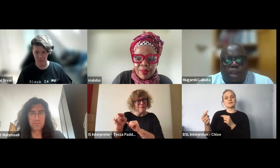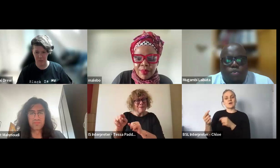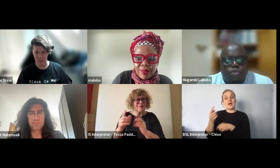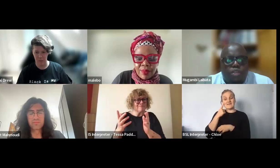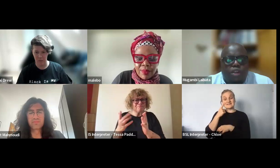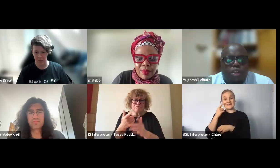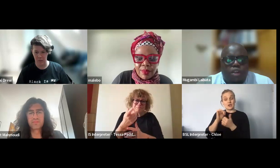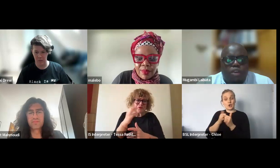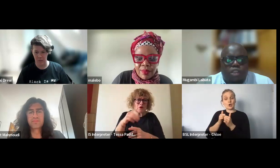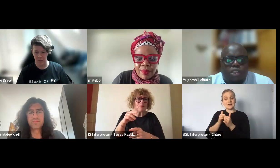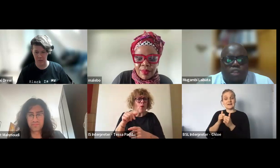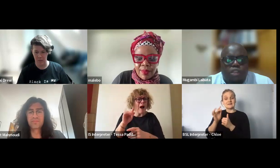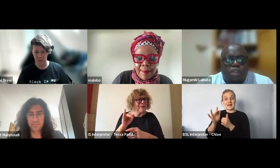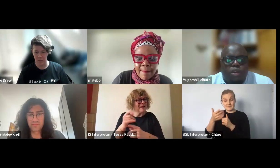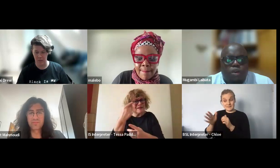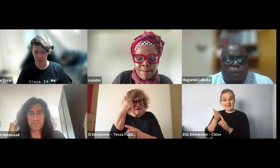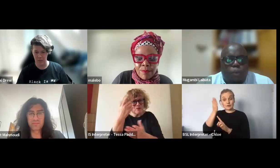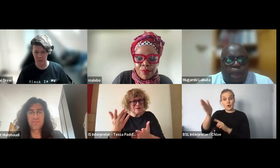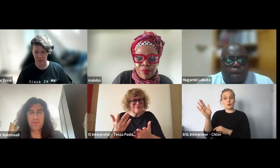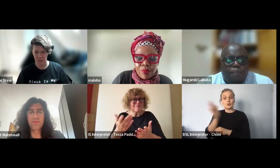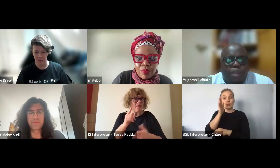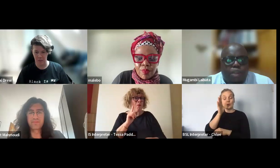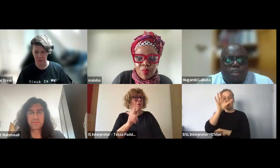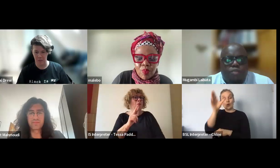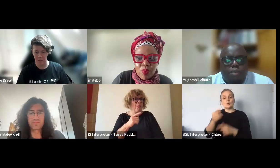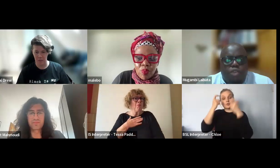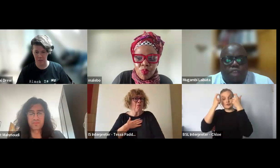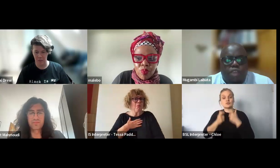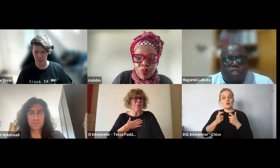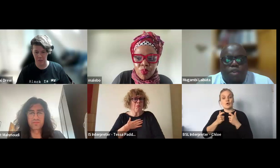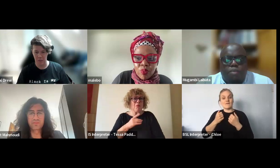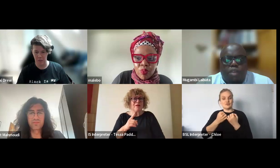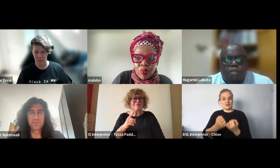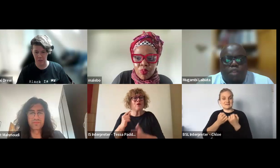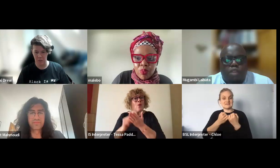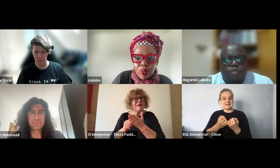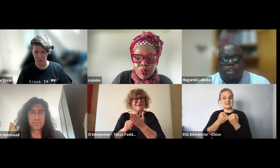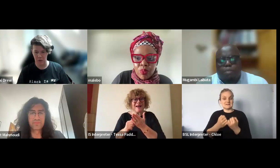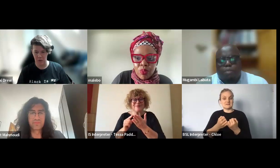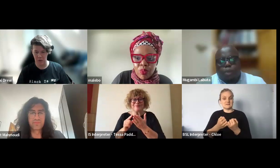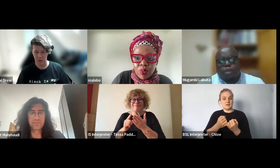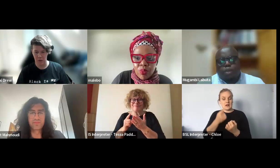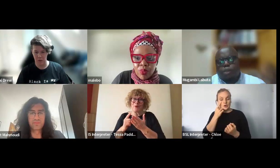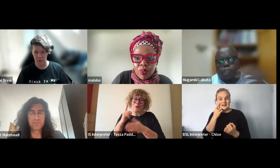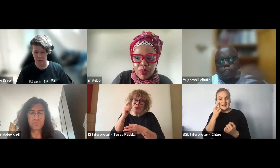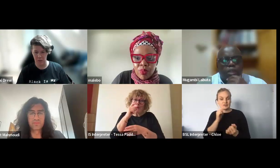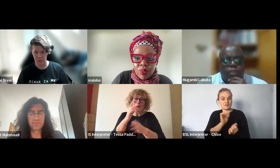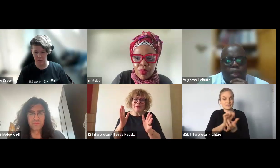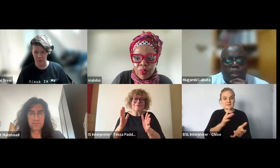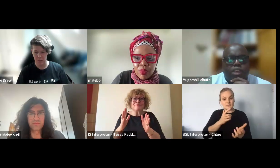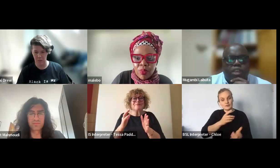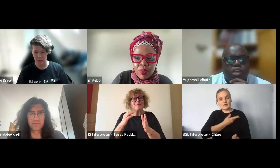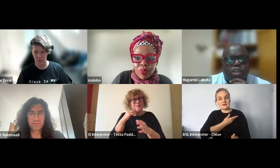colleagues in Uganda have actually had to go to the East African Court of Justice, where certain fundamental rights and freedoms have been infringed. For example, when there